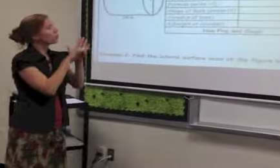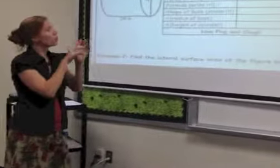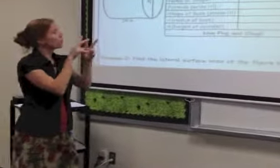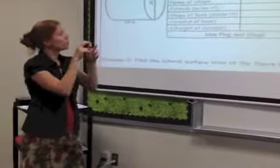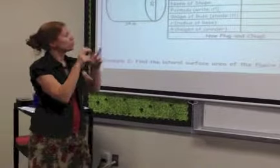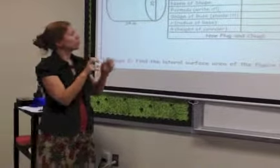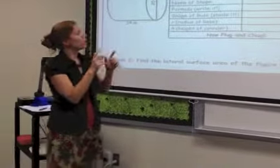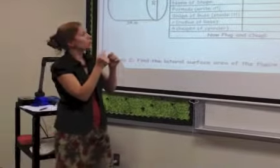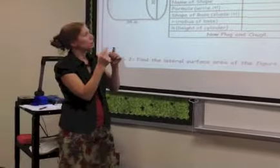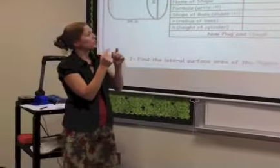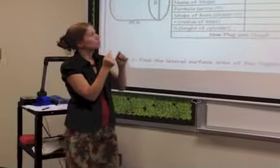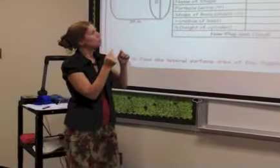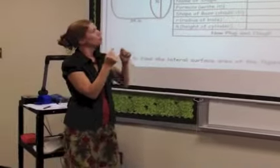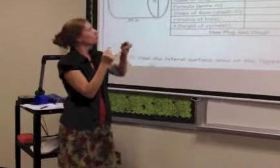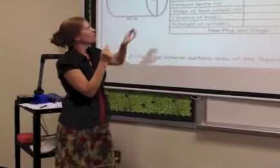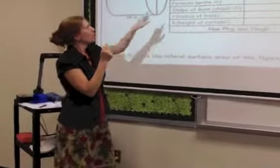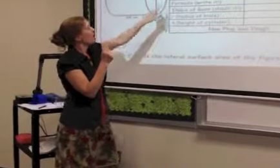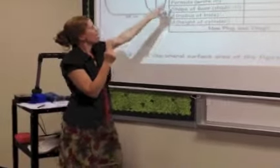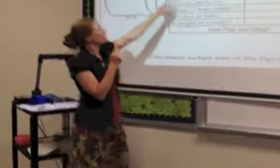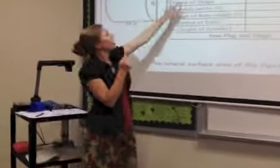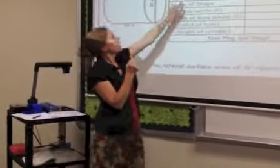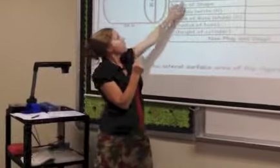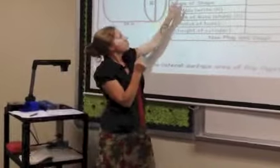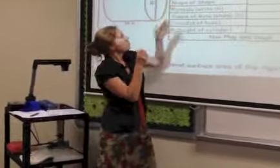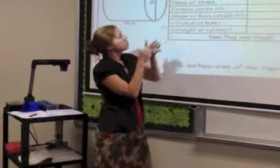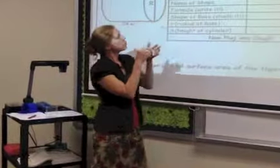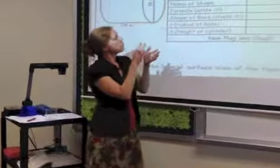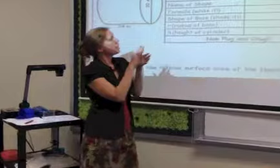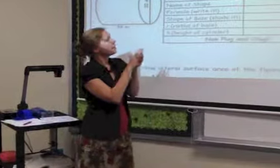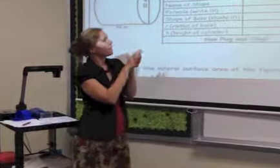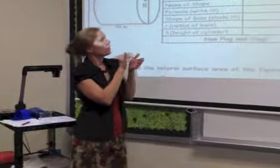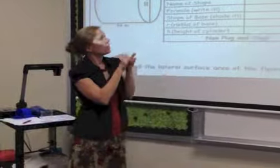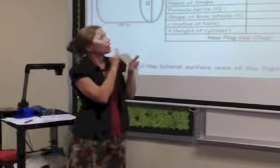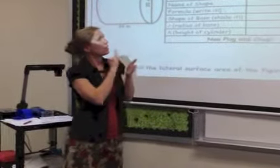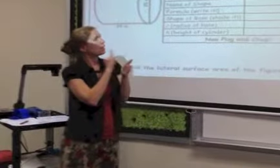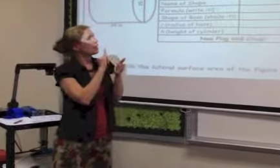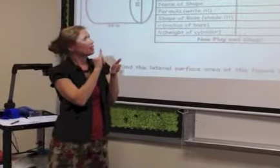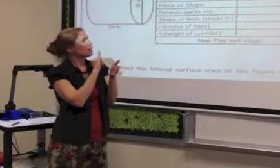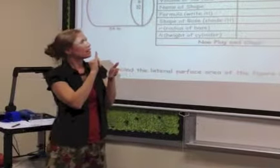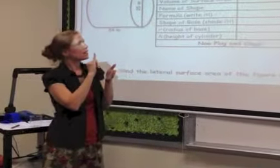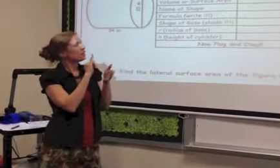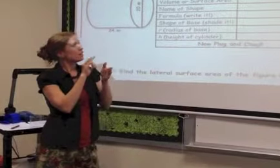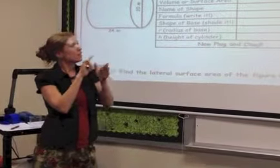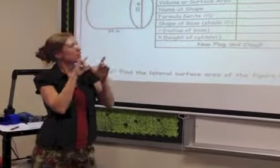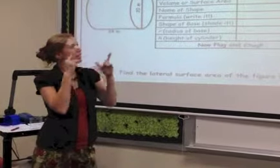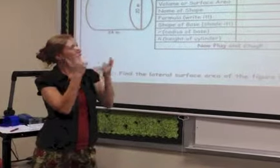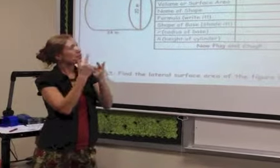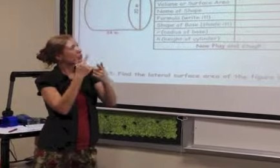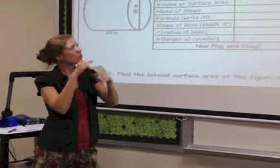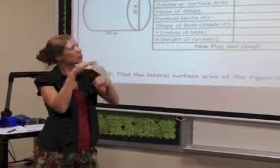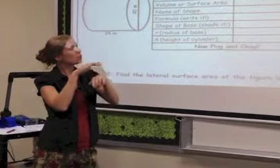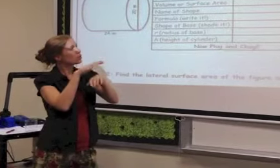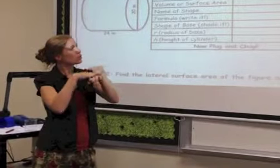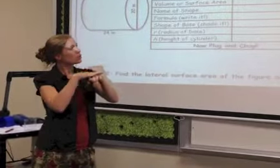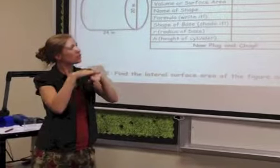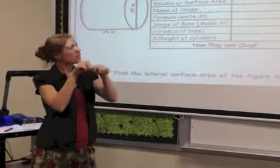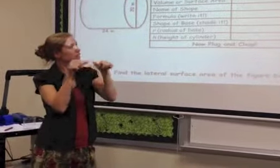formula to figure out what to do. Okay? I'm going to write down that this is the lateral surface